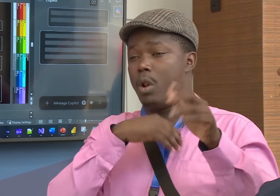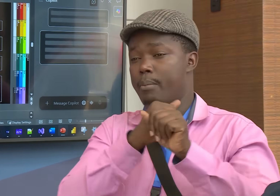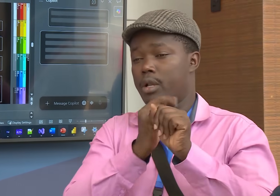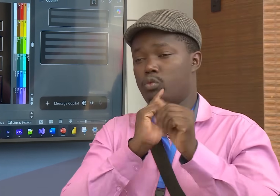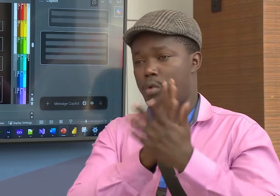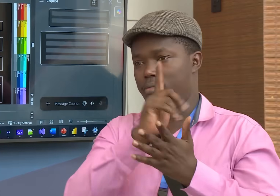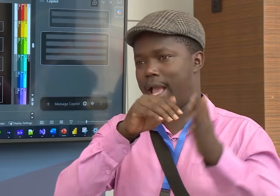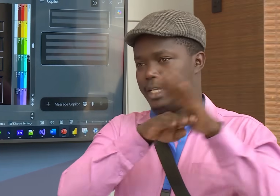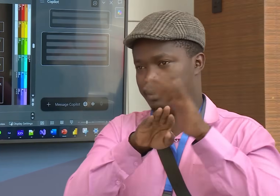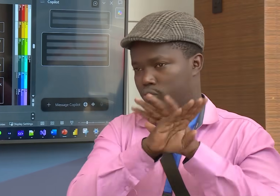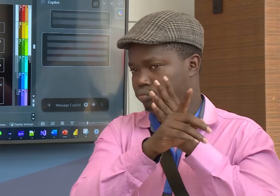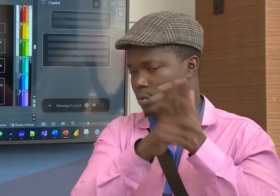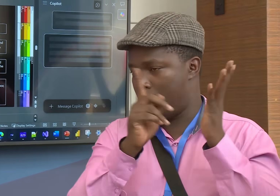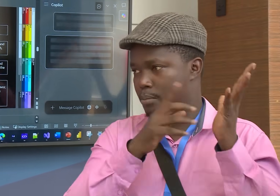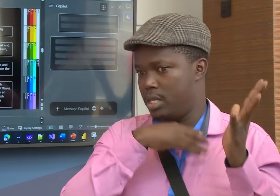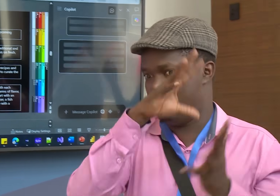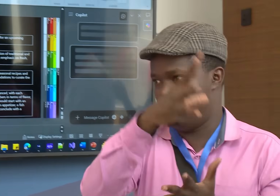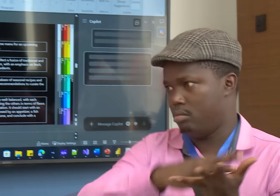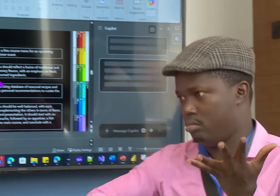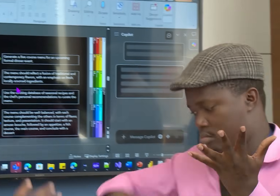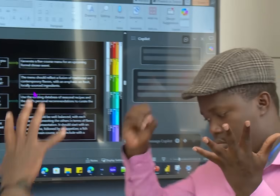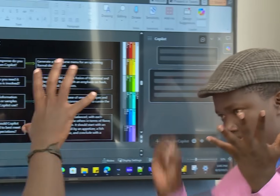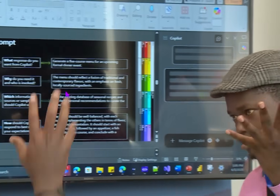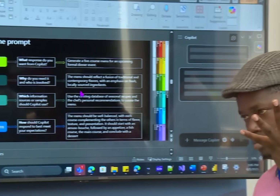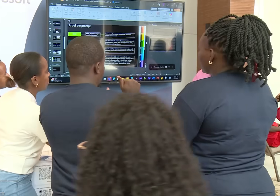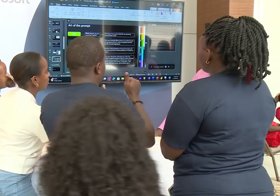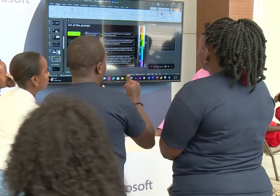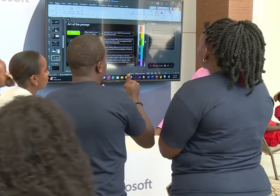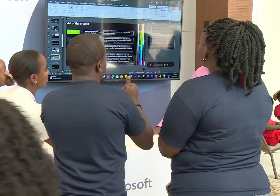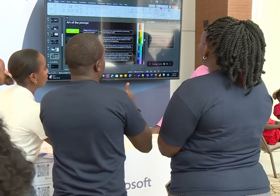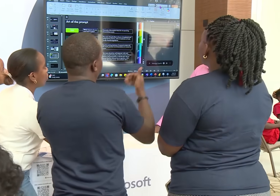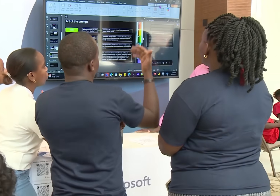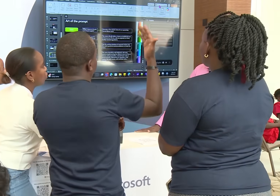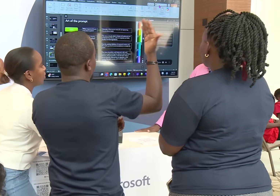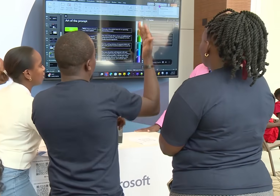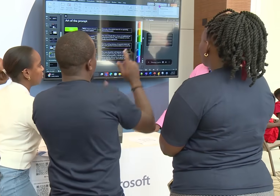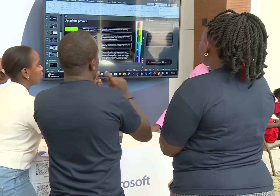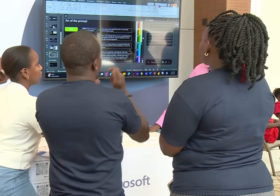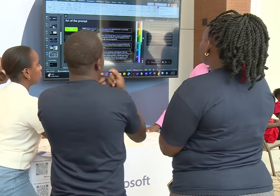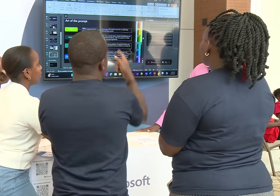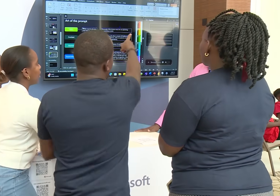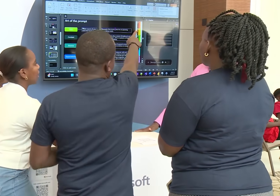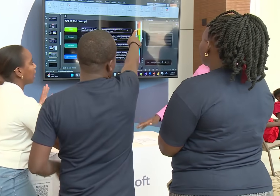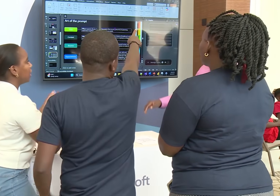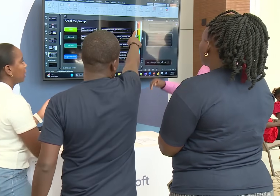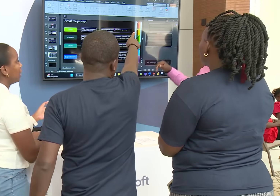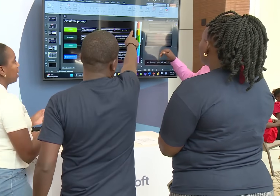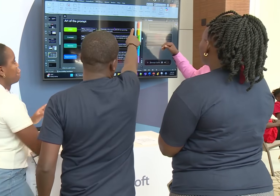people in this region who depend on Kenyan sign language to communicate and millions more if it can learn other sign languages.